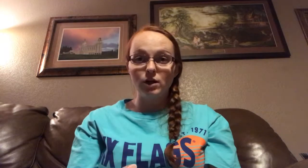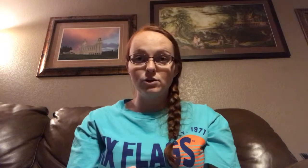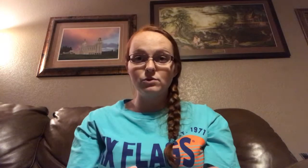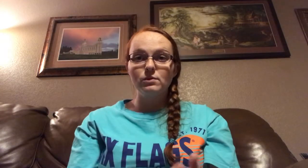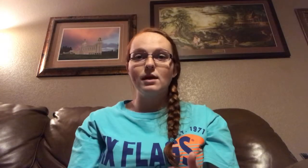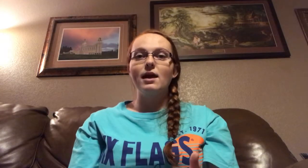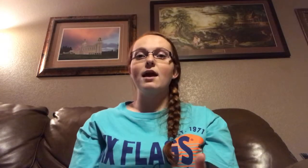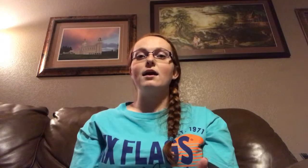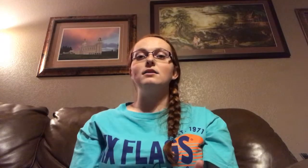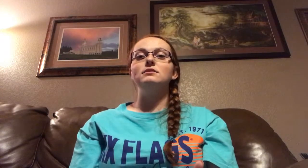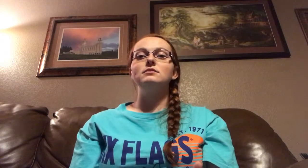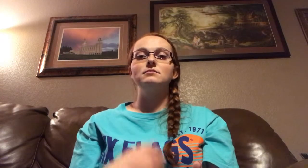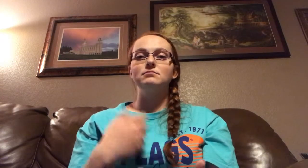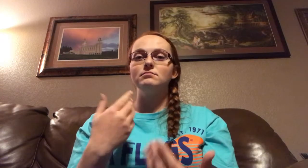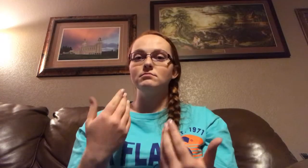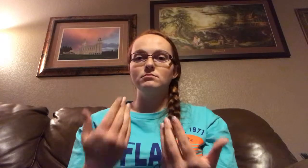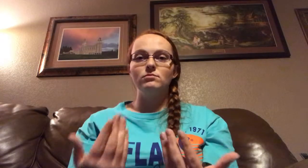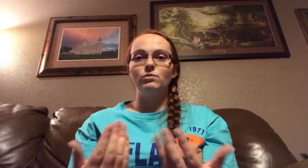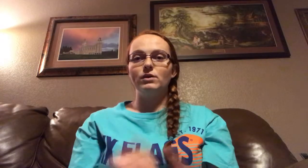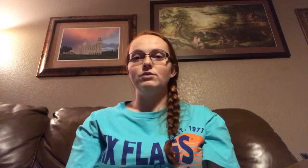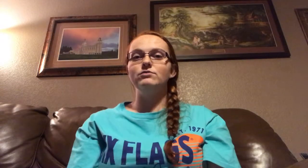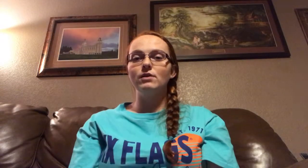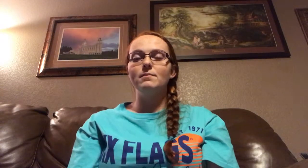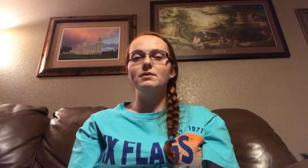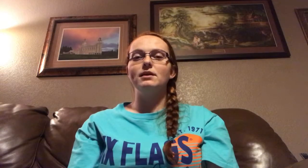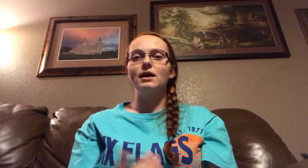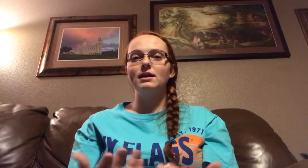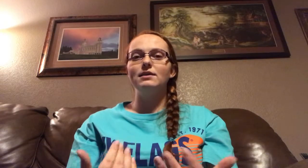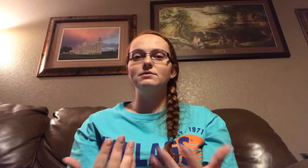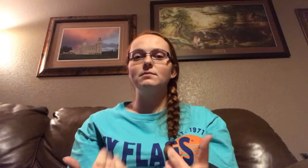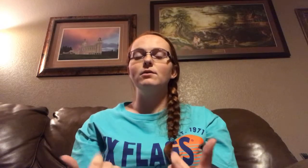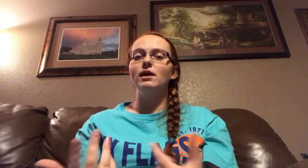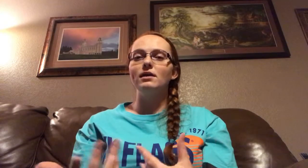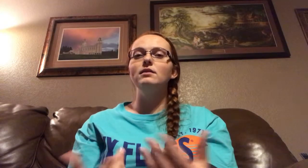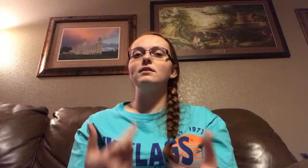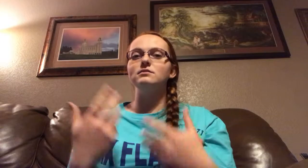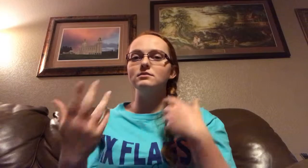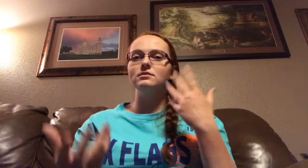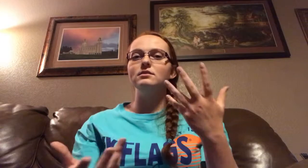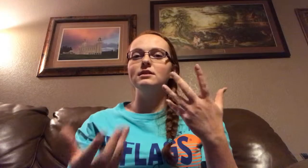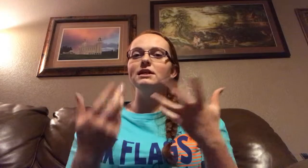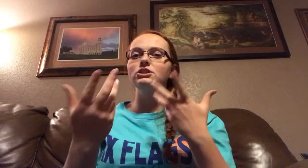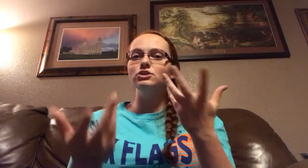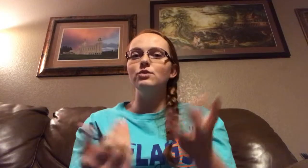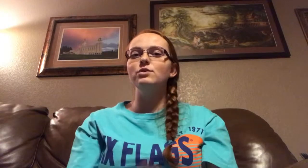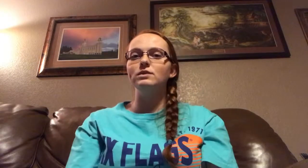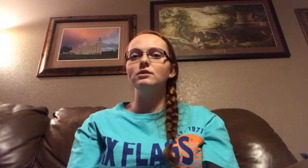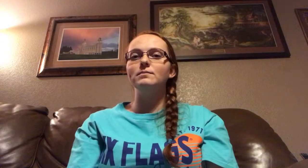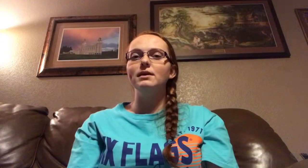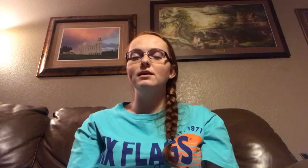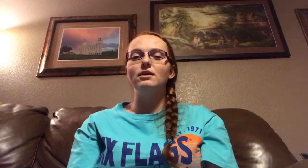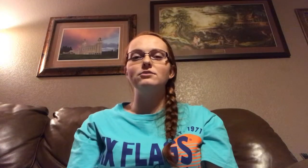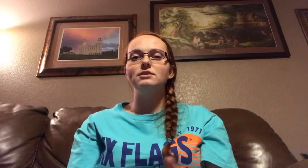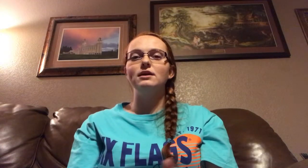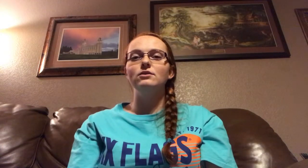you, and where you're from, and that kind of gives them, okay, they get to know you a little bit and understand,